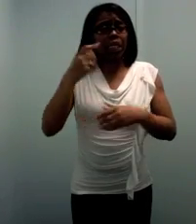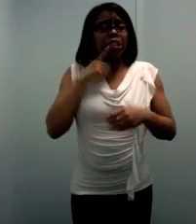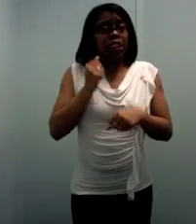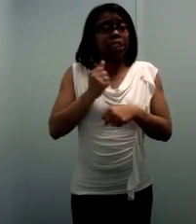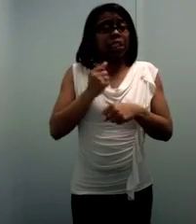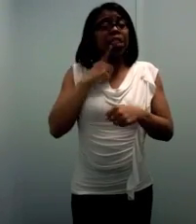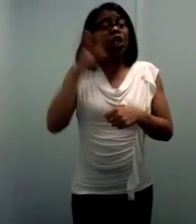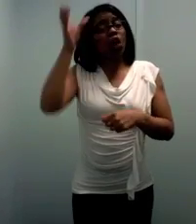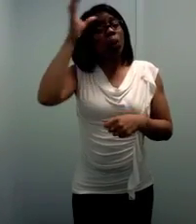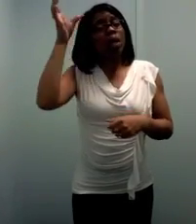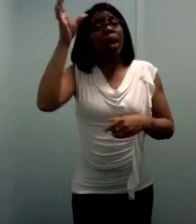laptops.